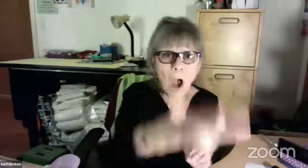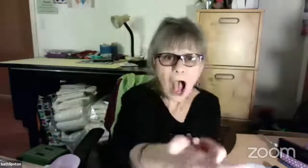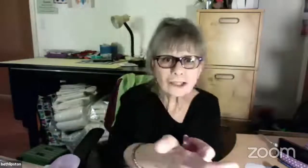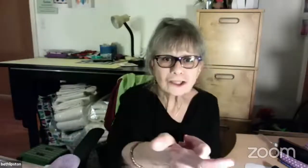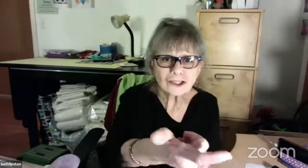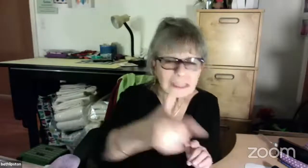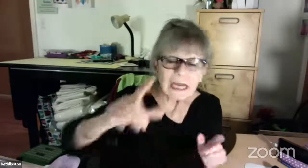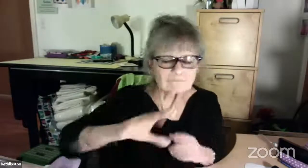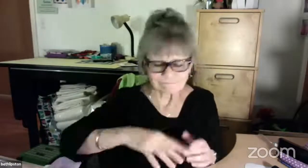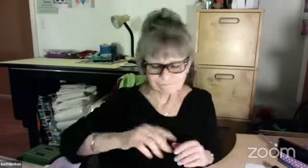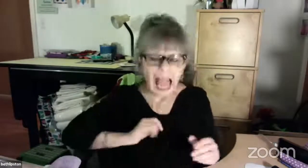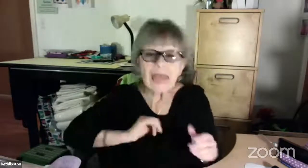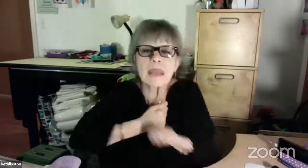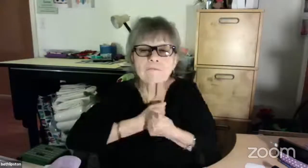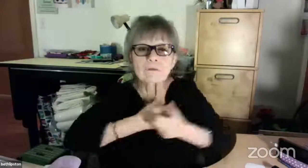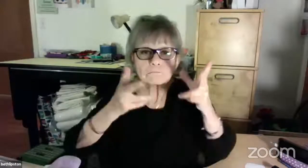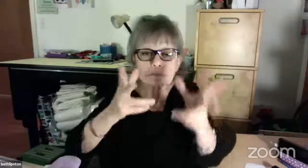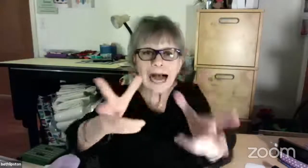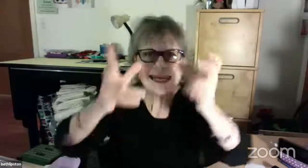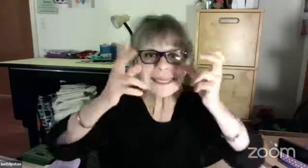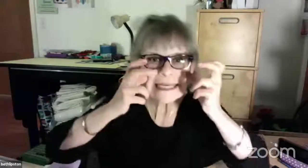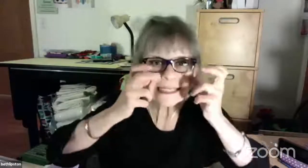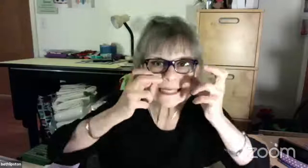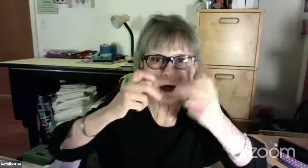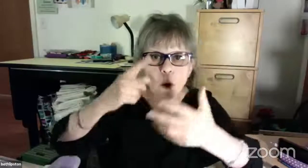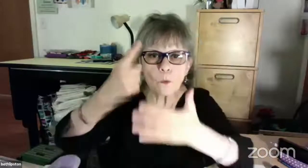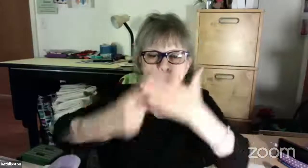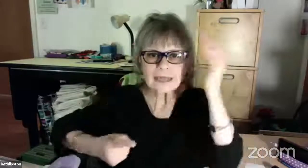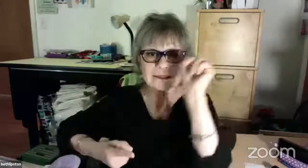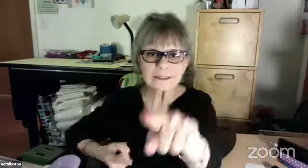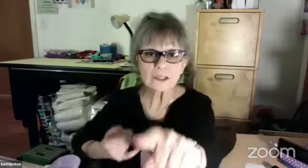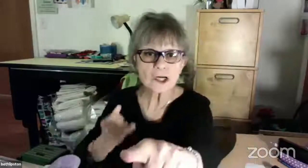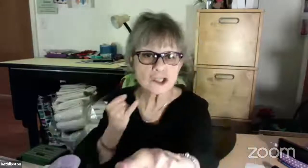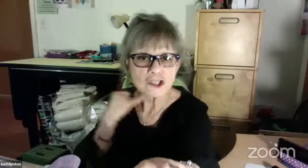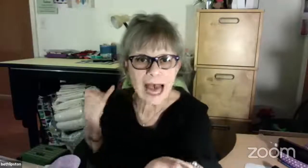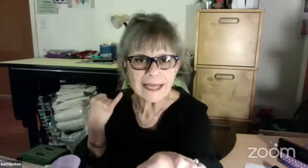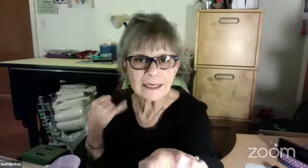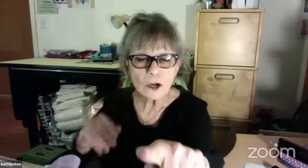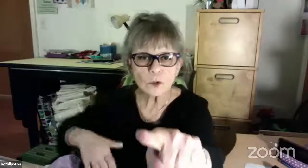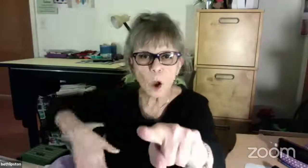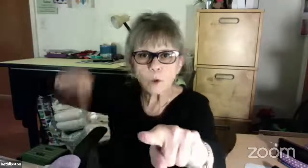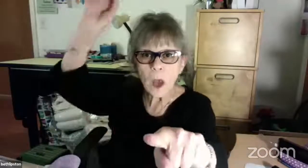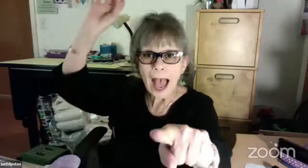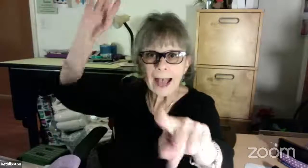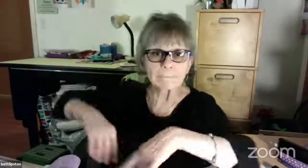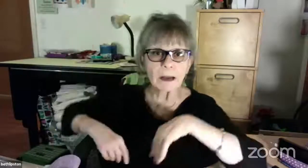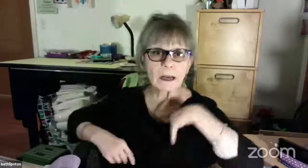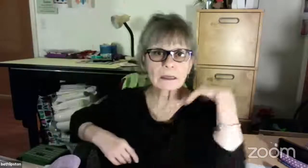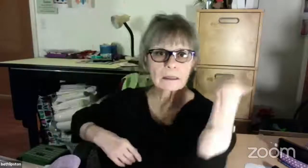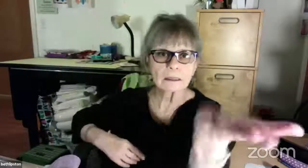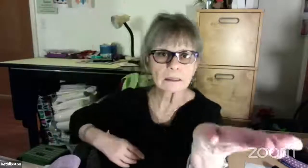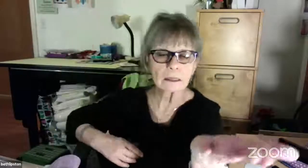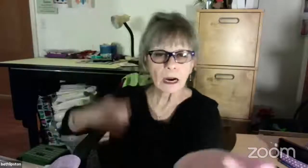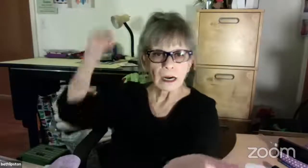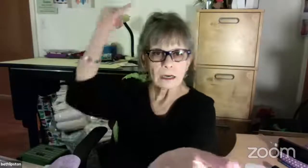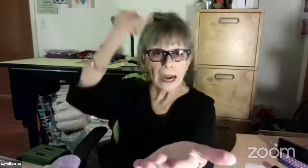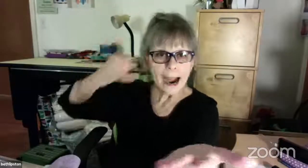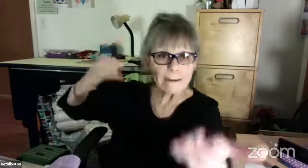experiences. I love to watch and see and learn, like through Jane's experiences growing up and